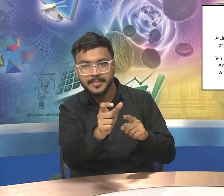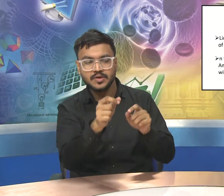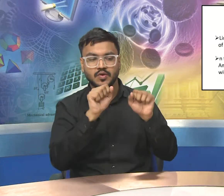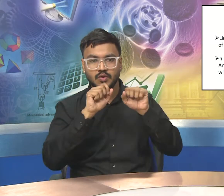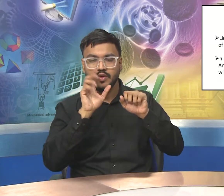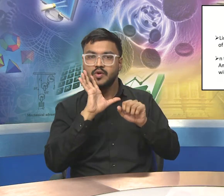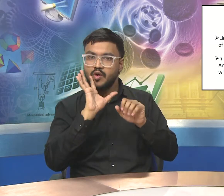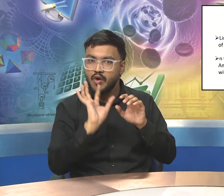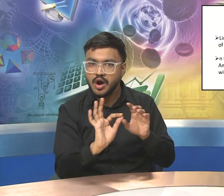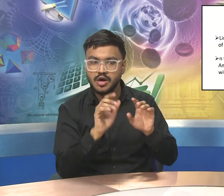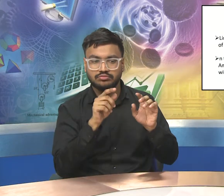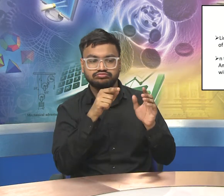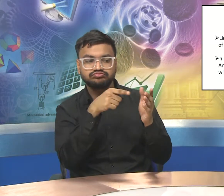vocabulary.